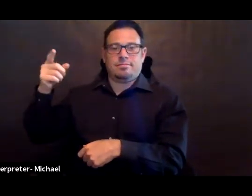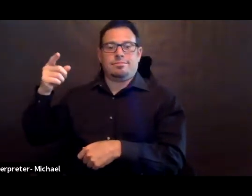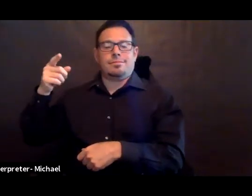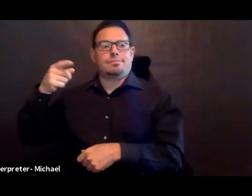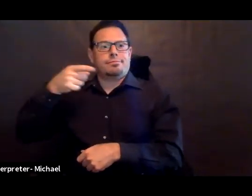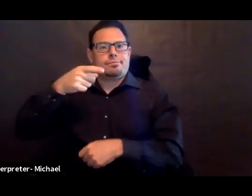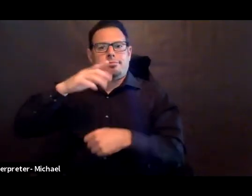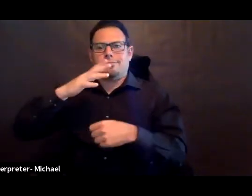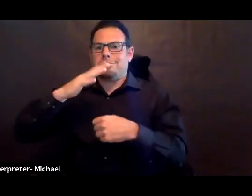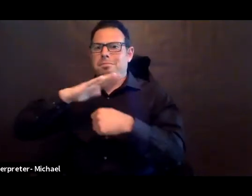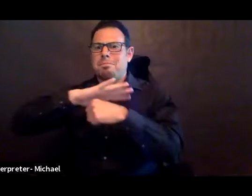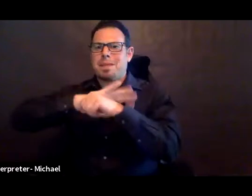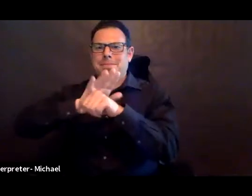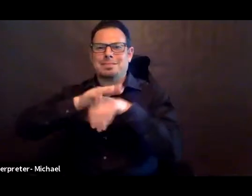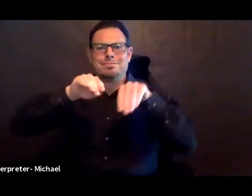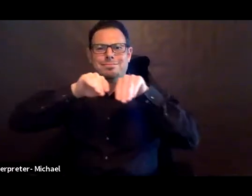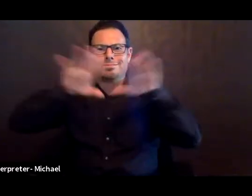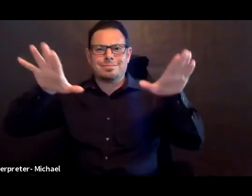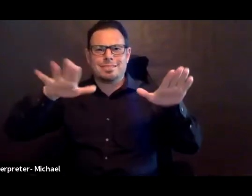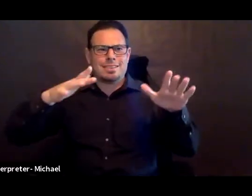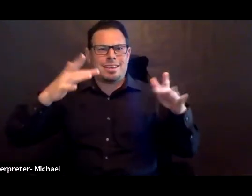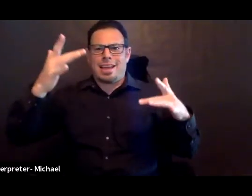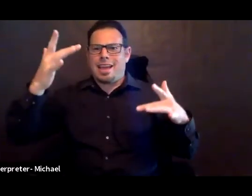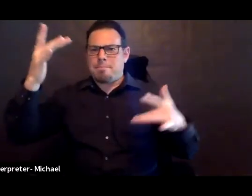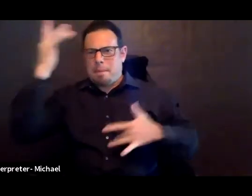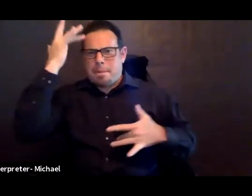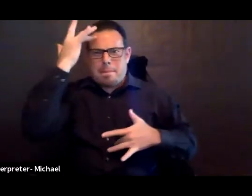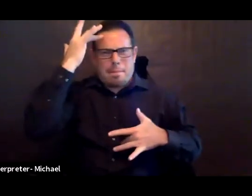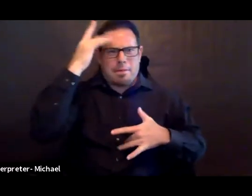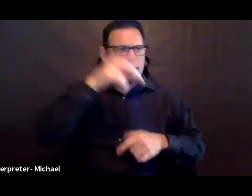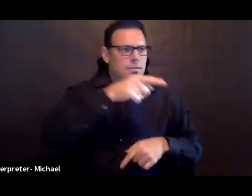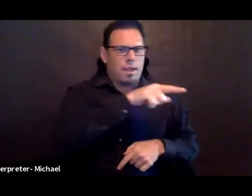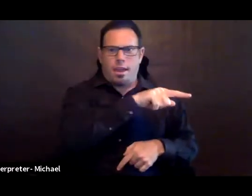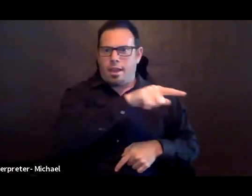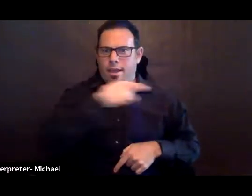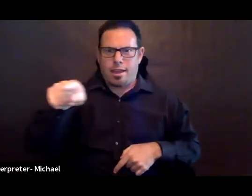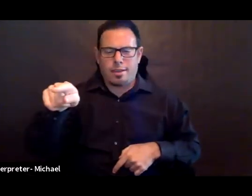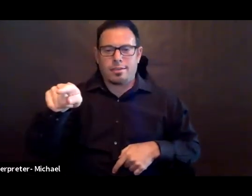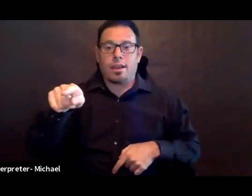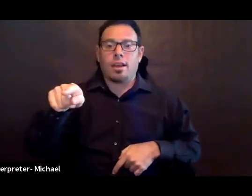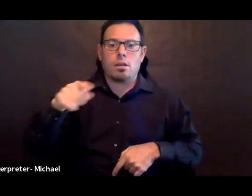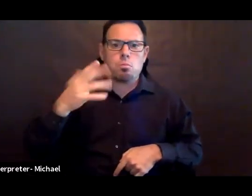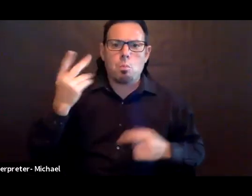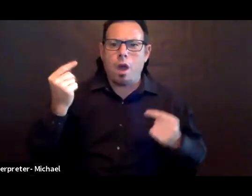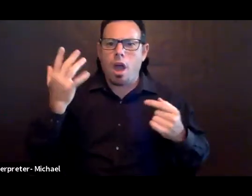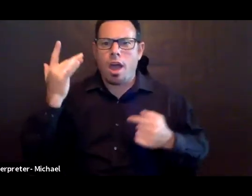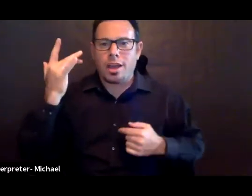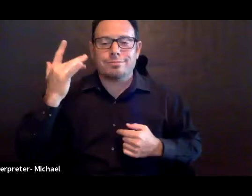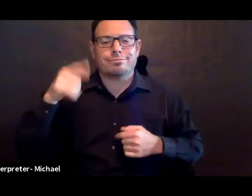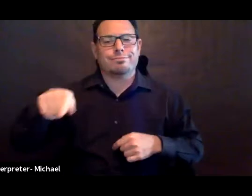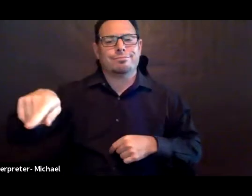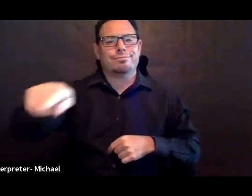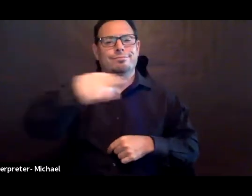although we're happy that our cases do remain below the levels that many communities are